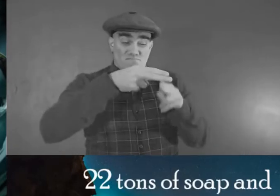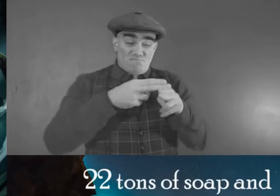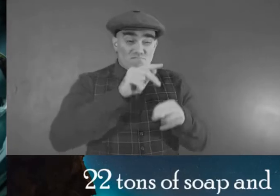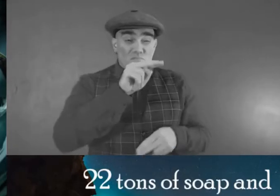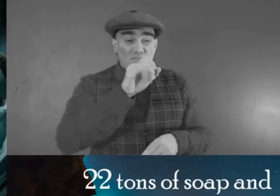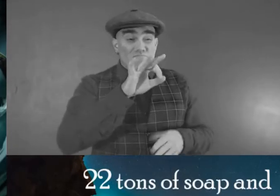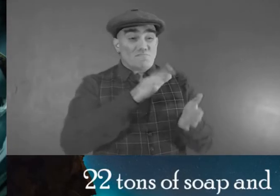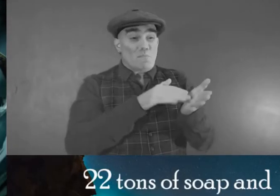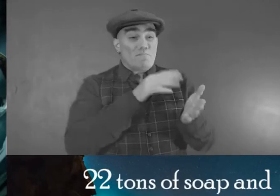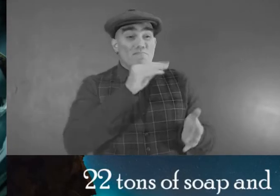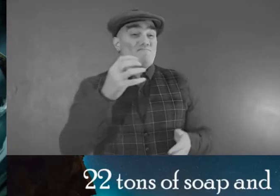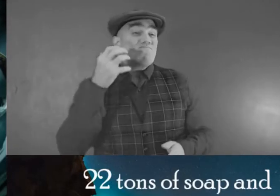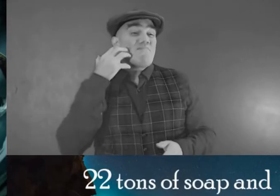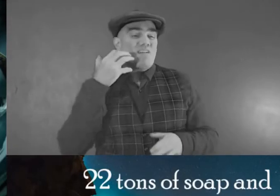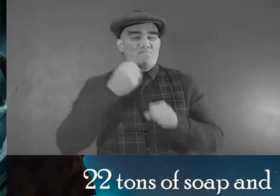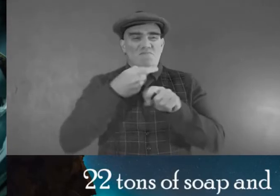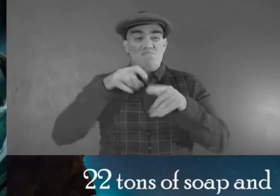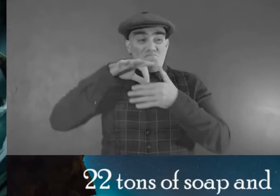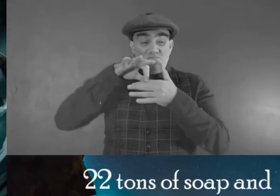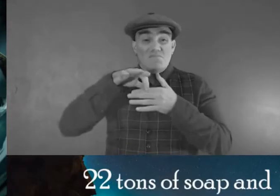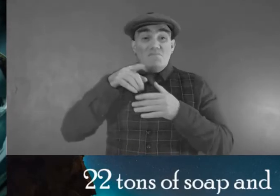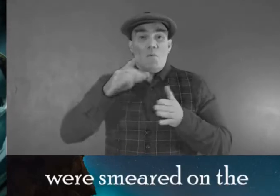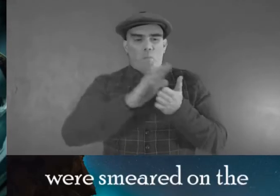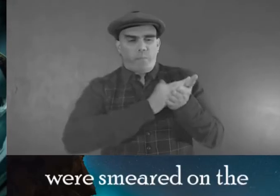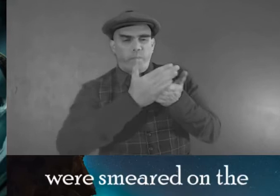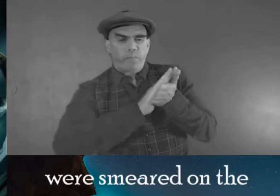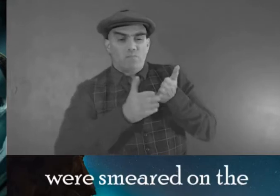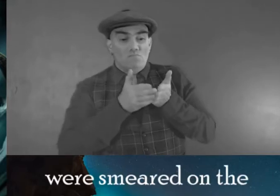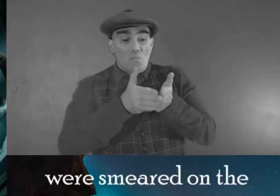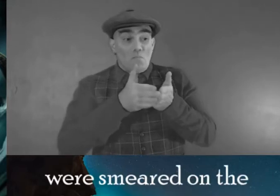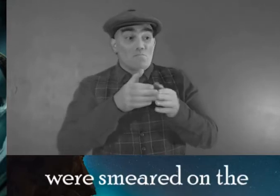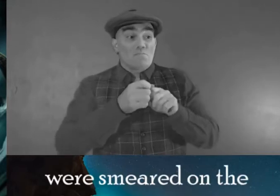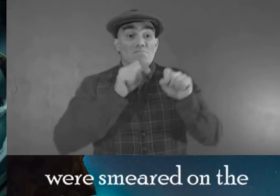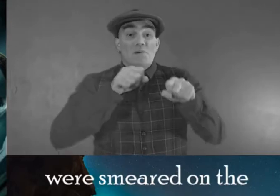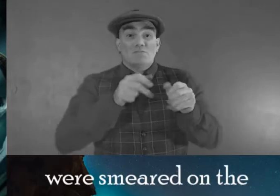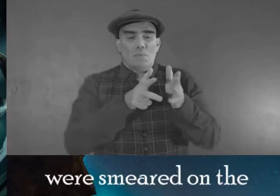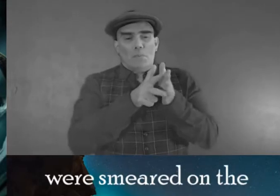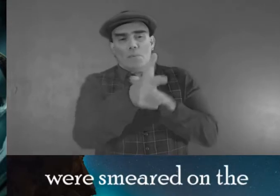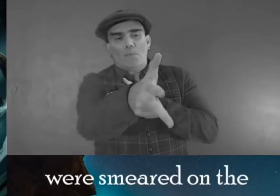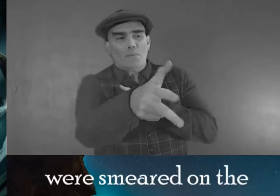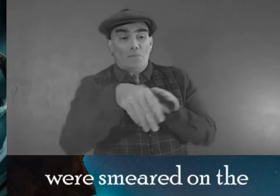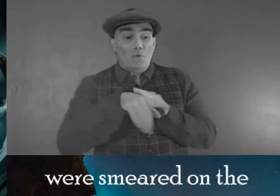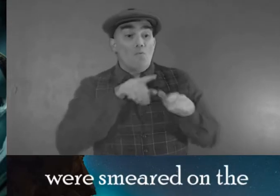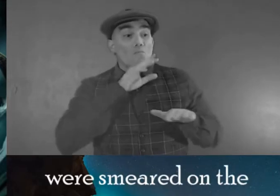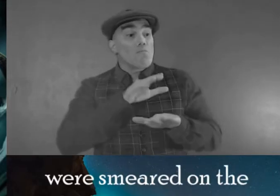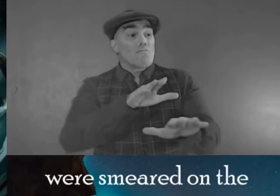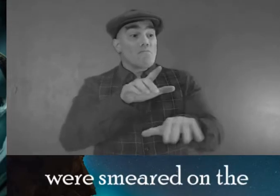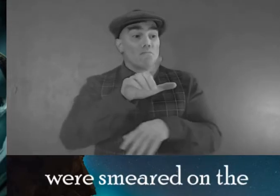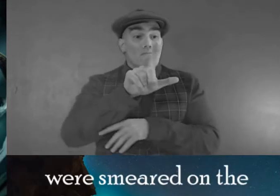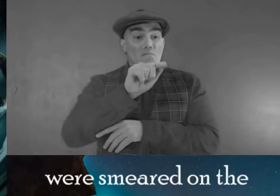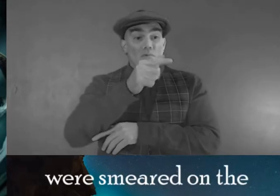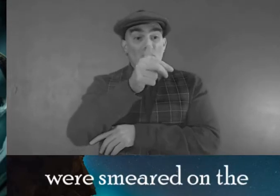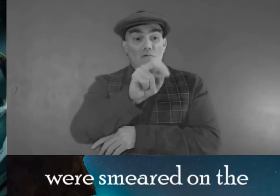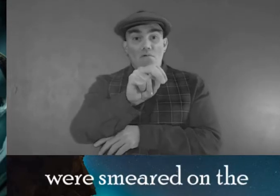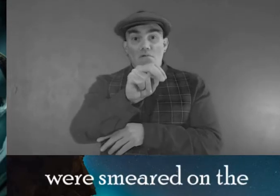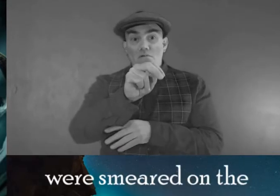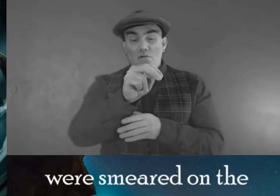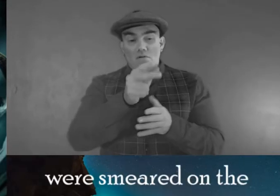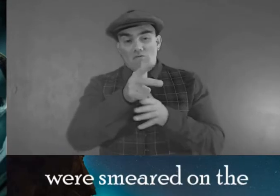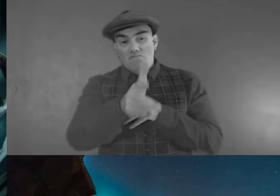tallow, rendered beef or mutton fat, were smeared on the slipway to assist in uninter passage into the River